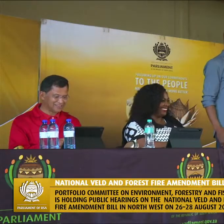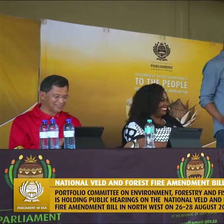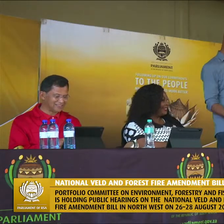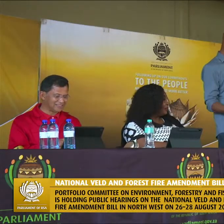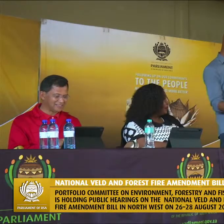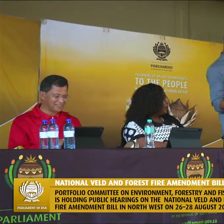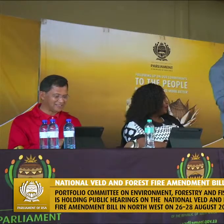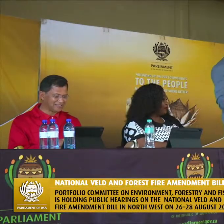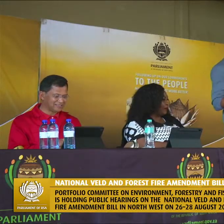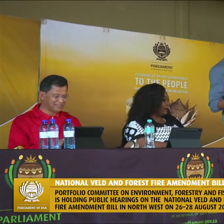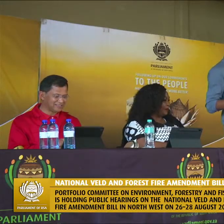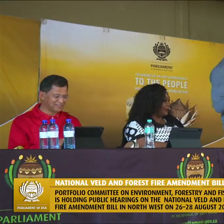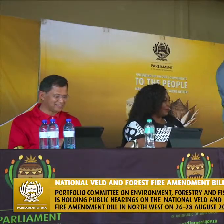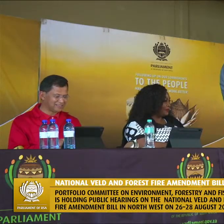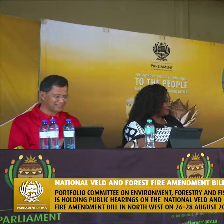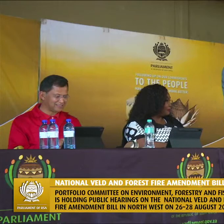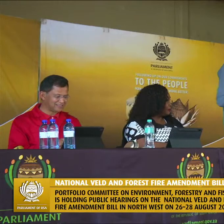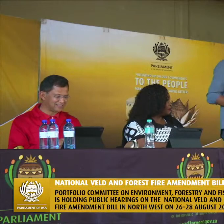foreign